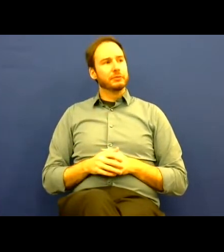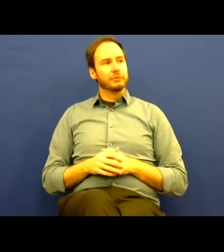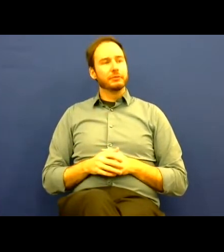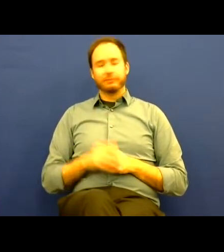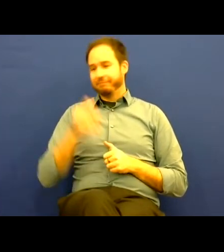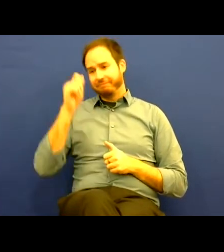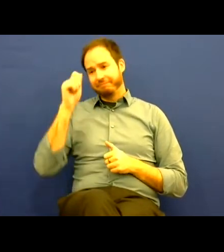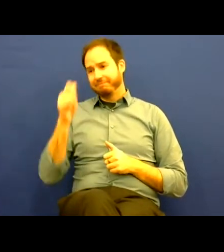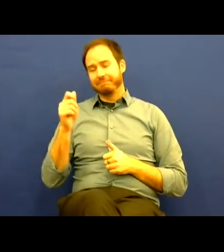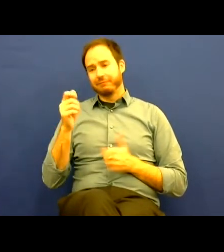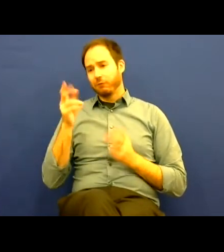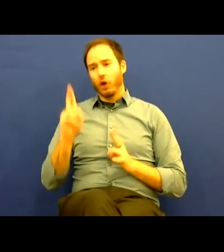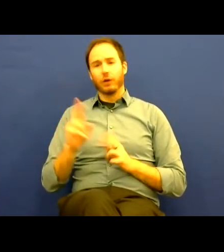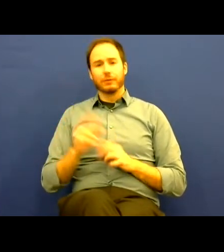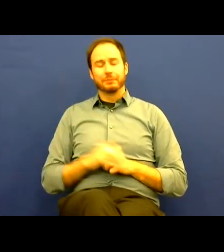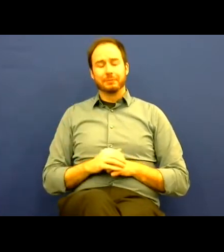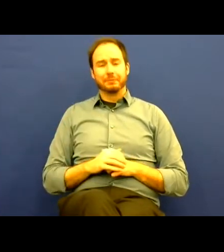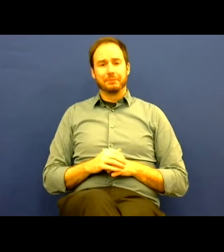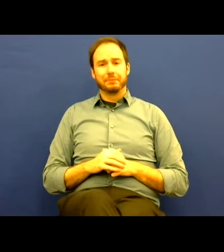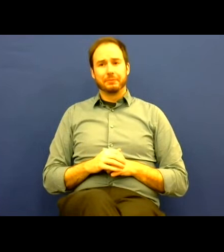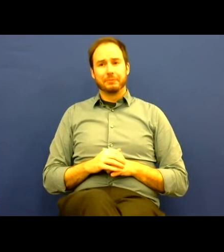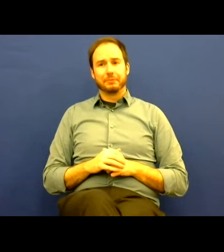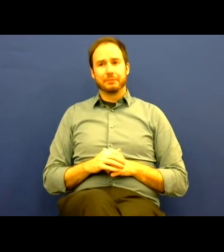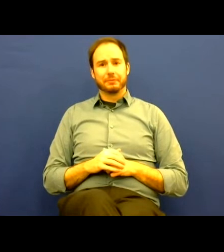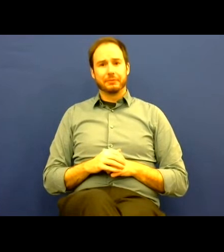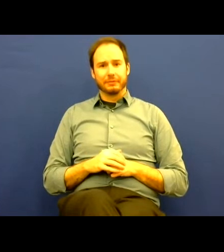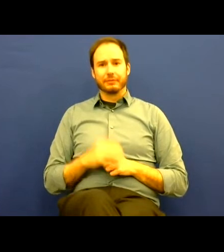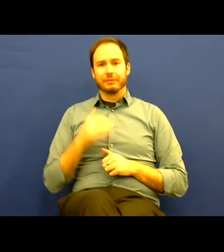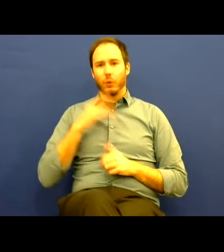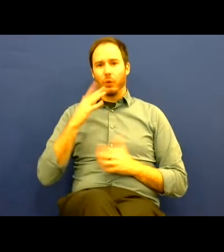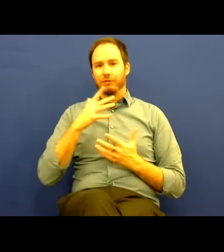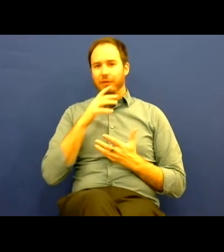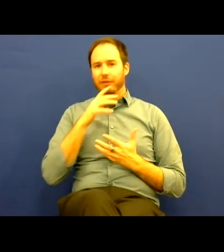Hats off to them. I'm not gonna have many hats on tonight.